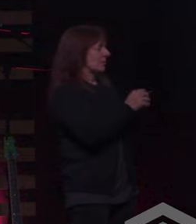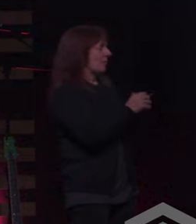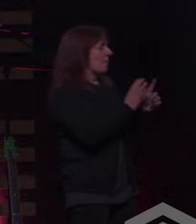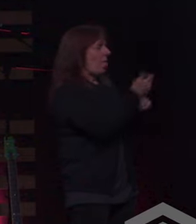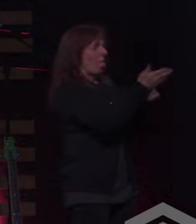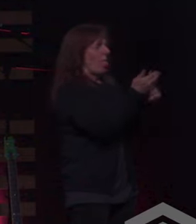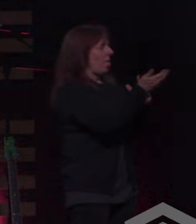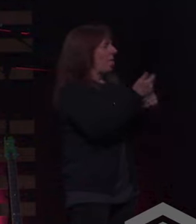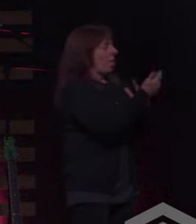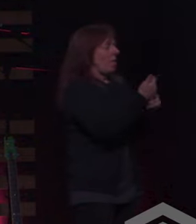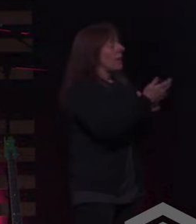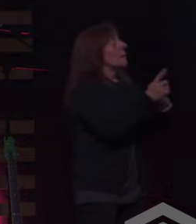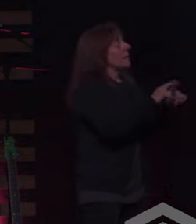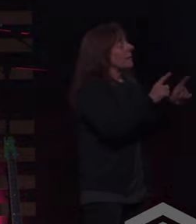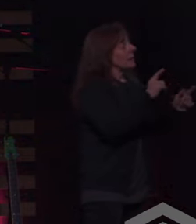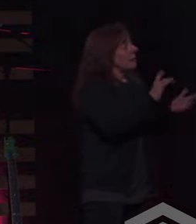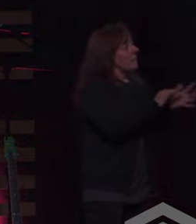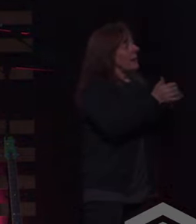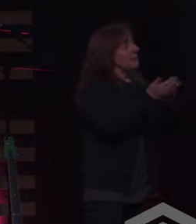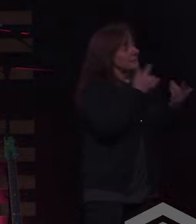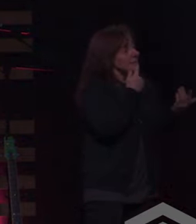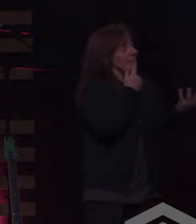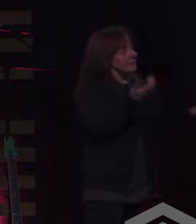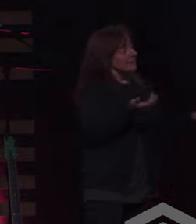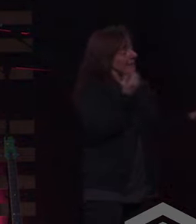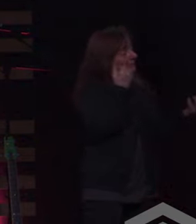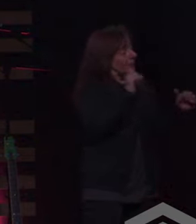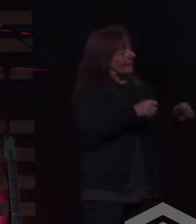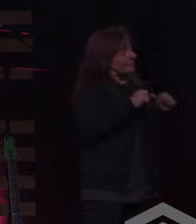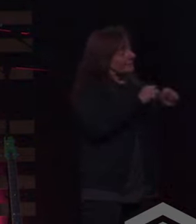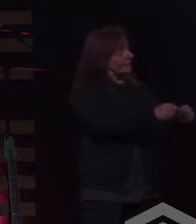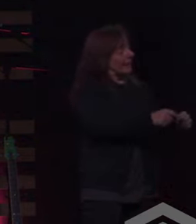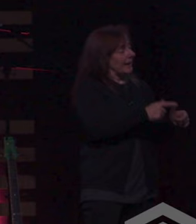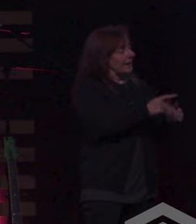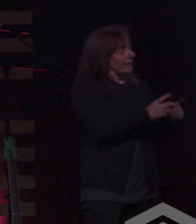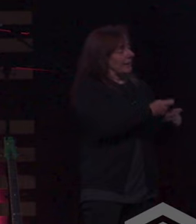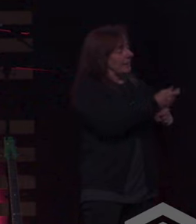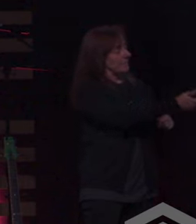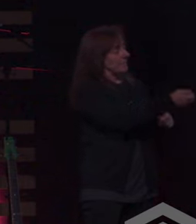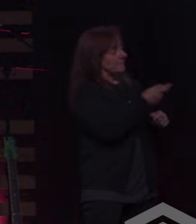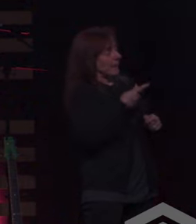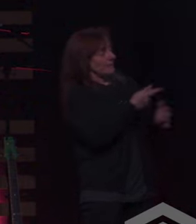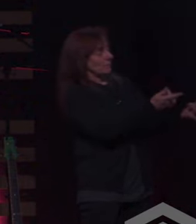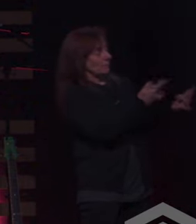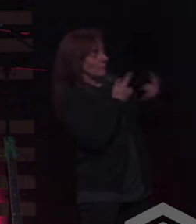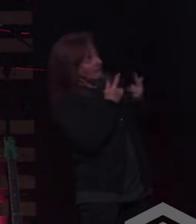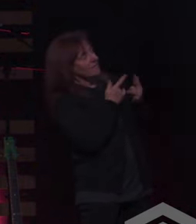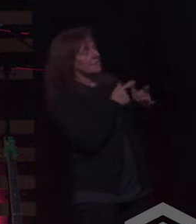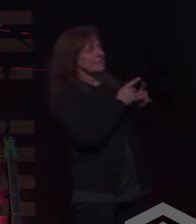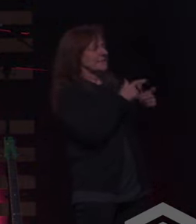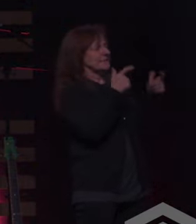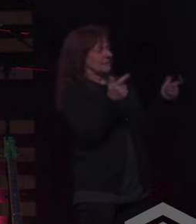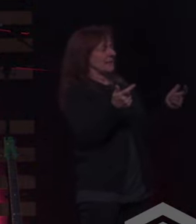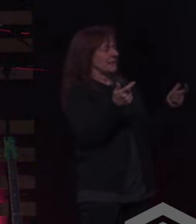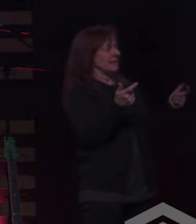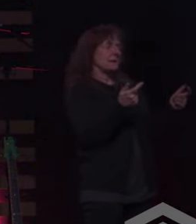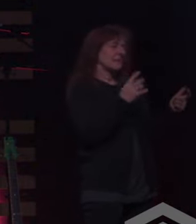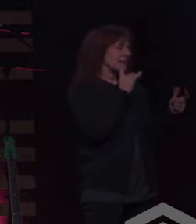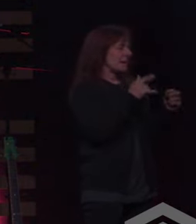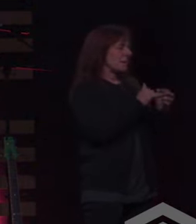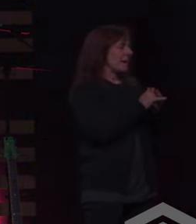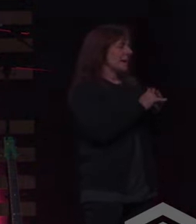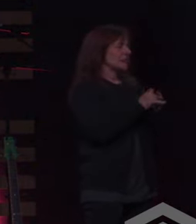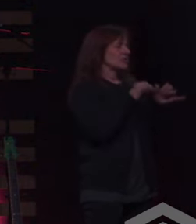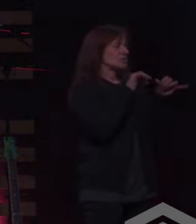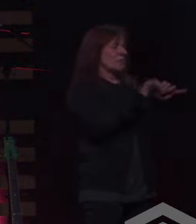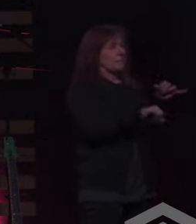infidelity, although the Bible says, even in those instances, if you can stay and win that person over, that is huge. Okay, so I'm not talking about, hey, just